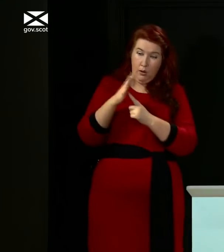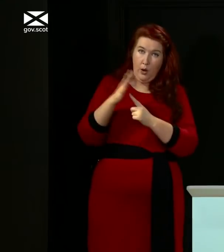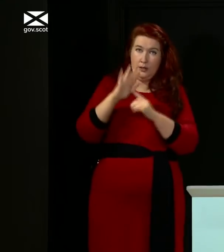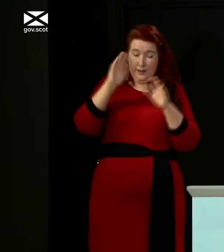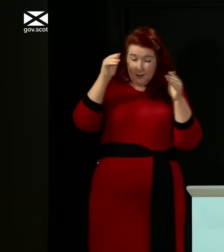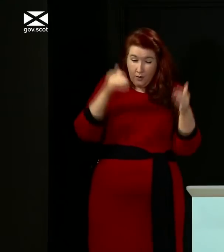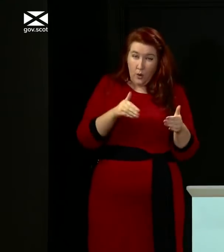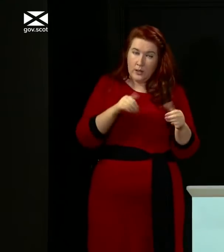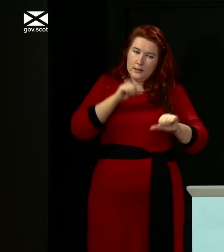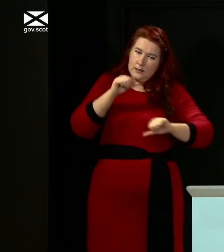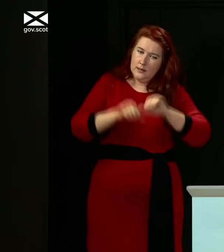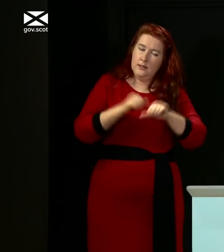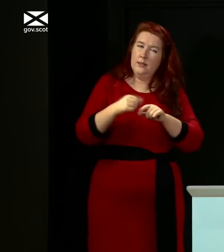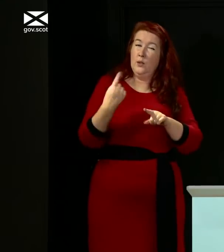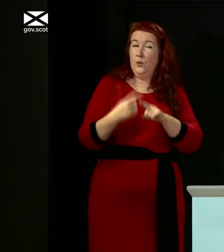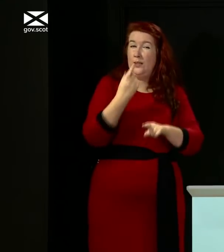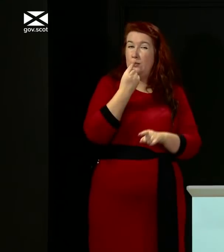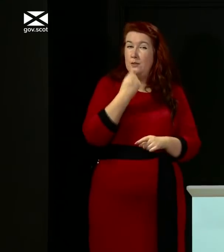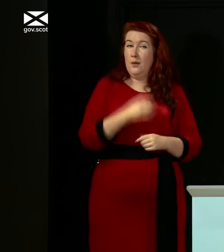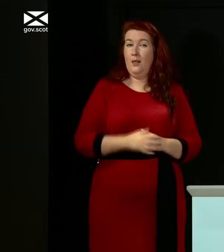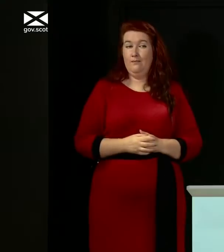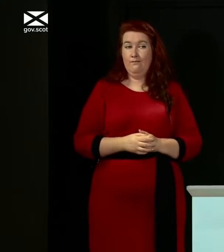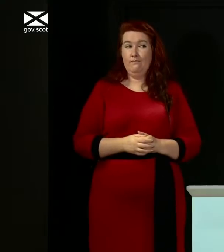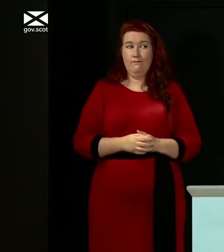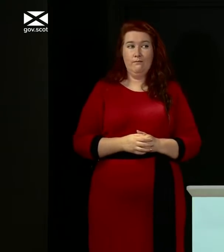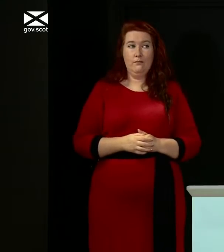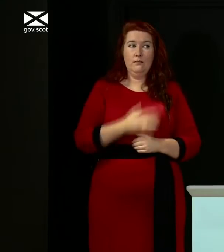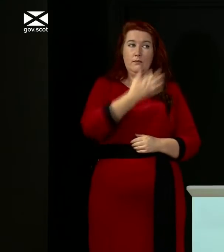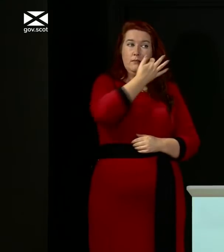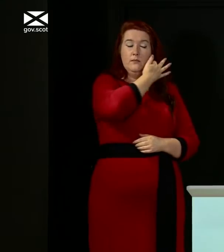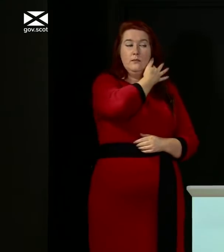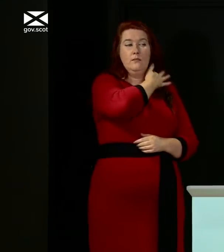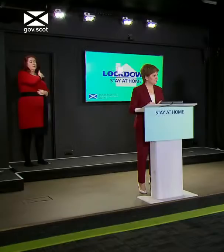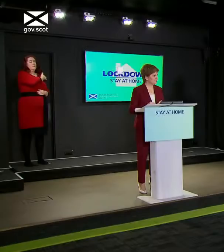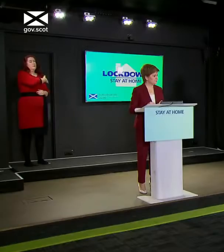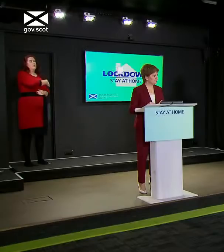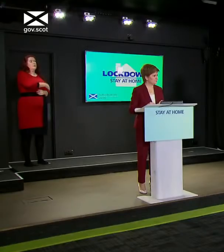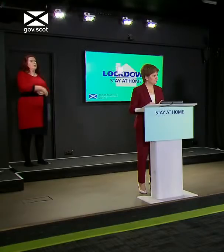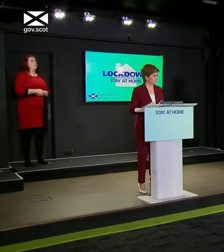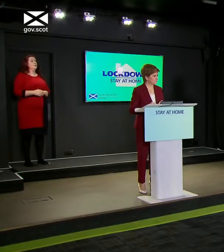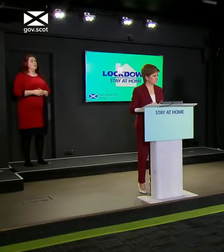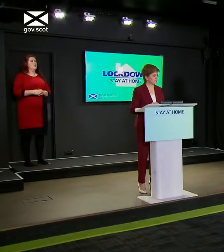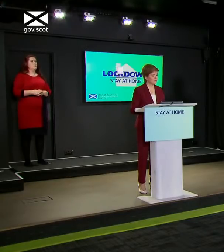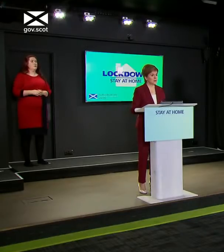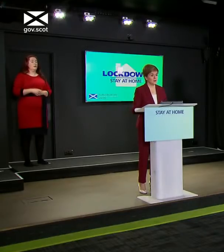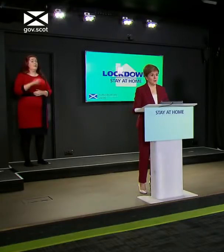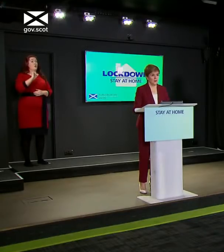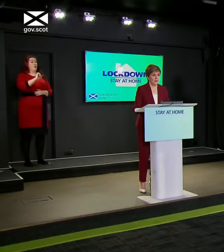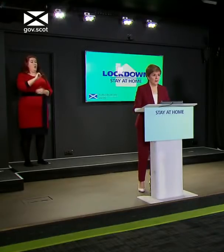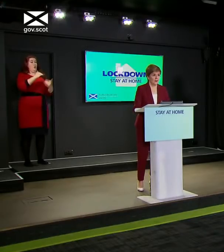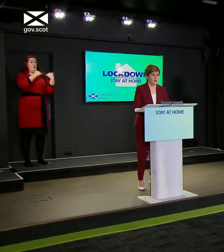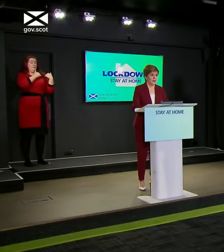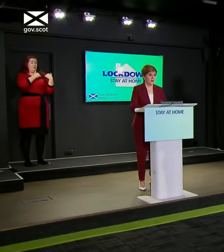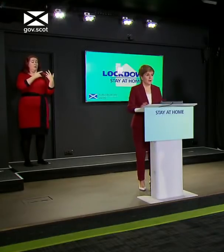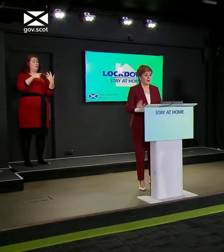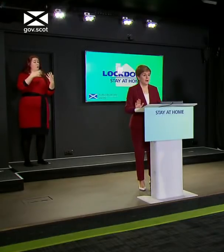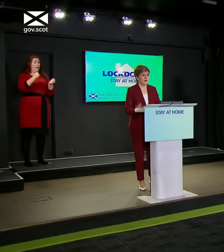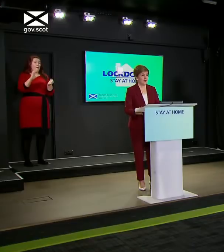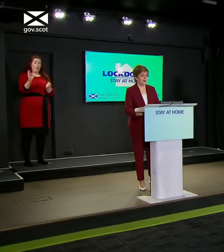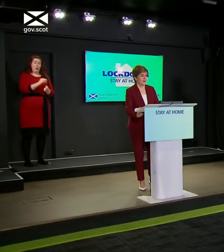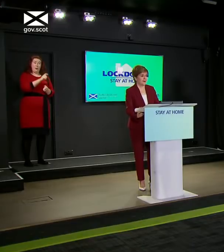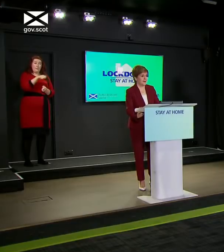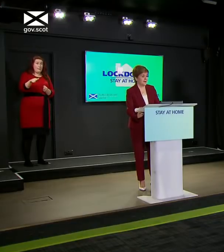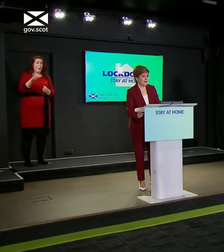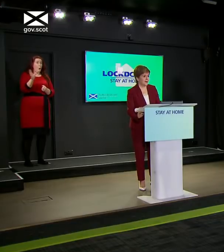possibly can to get it done as quickly as possible. And when it comes to your bit, have you got all the people, all the expertise that